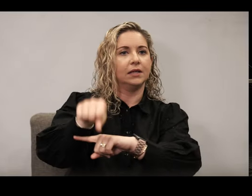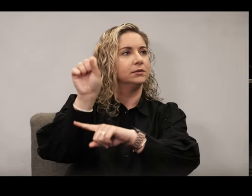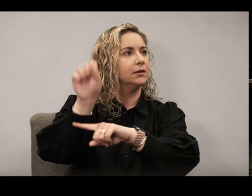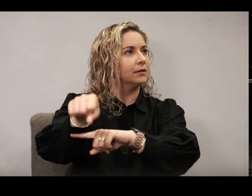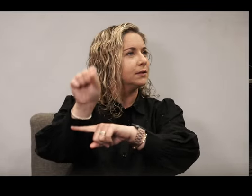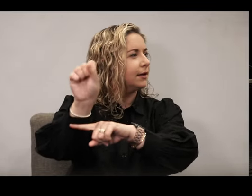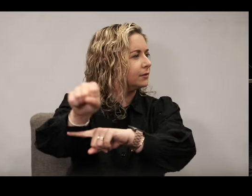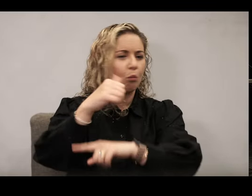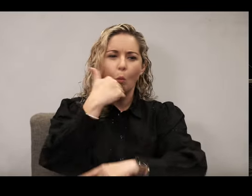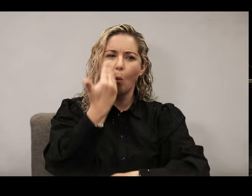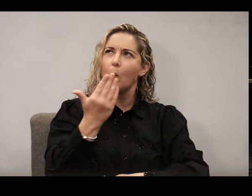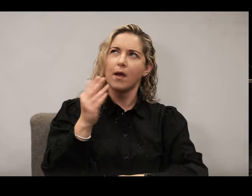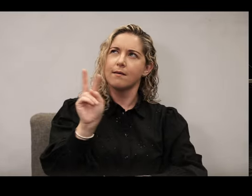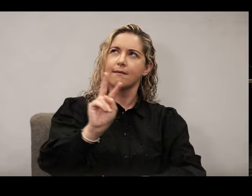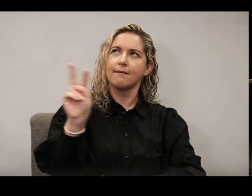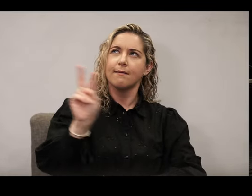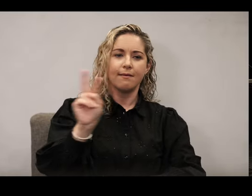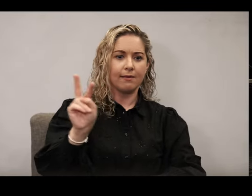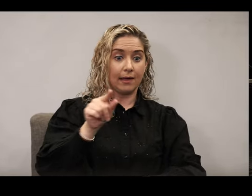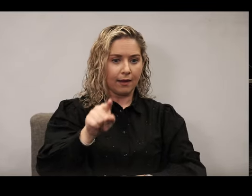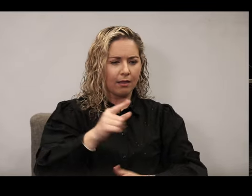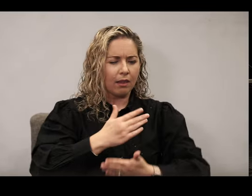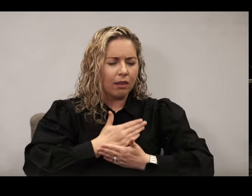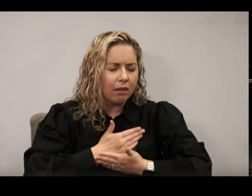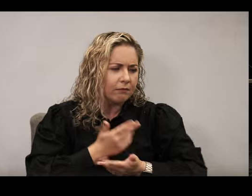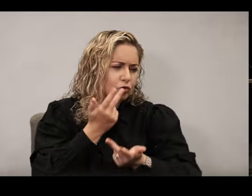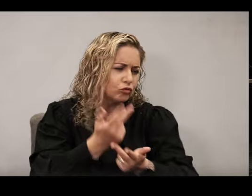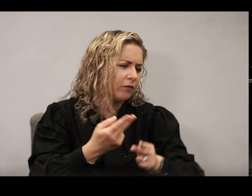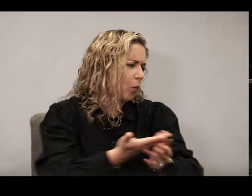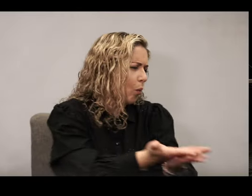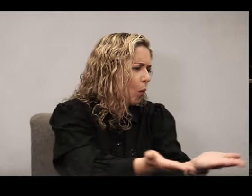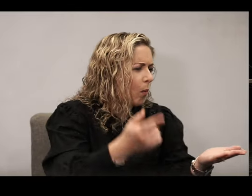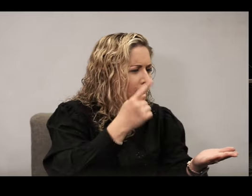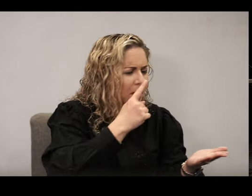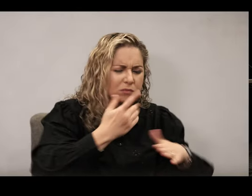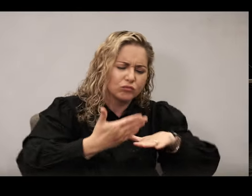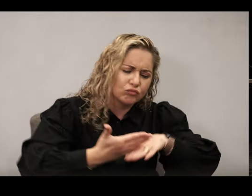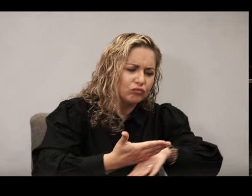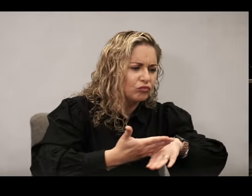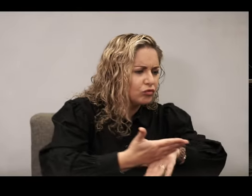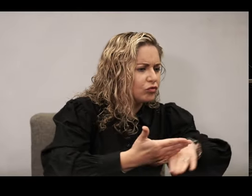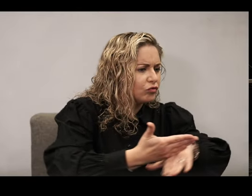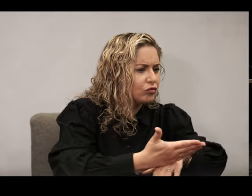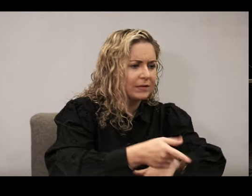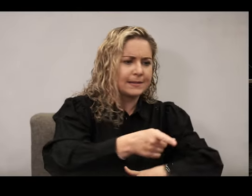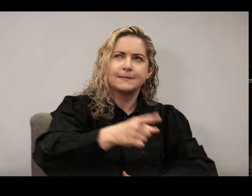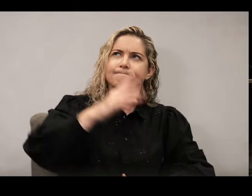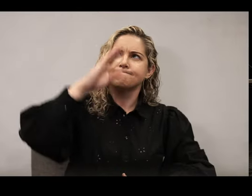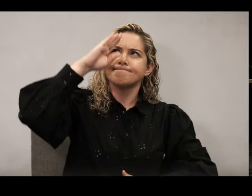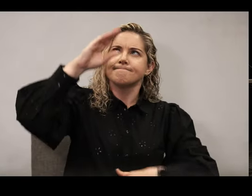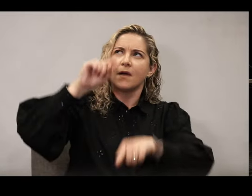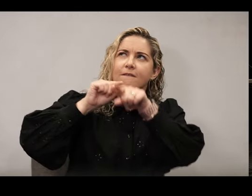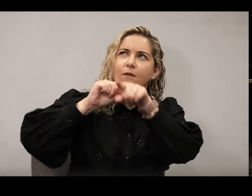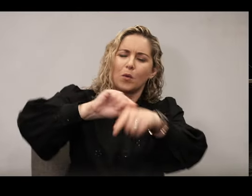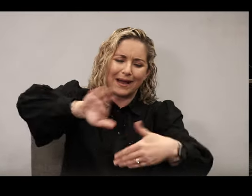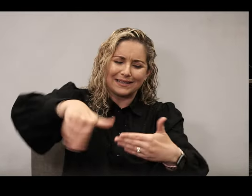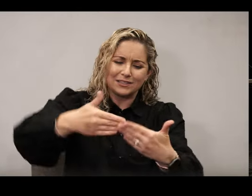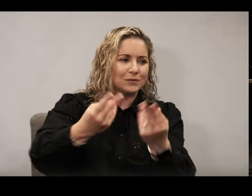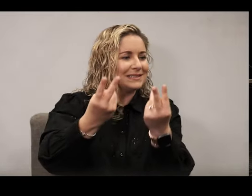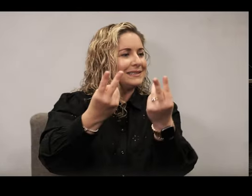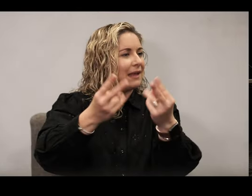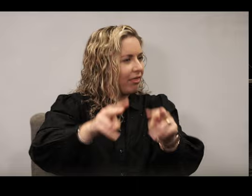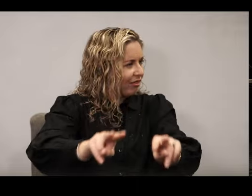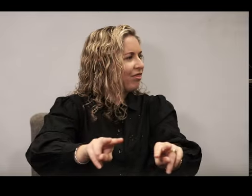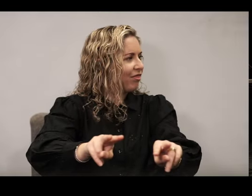to humanity, loving service, even to the point of death on the cross for us. And we see it in his relationship to creation,